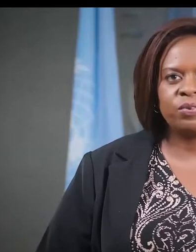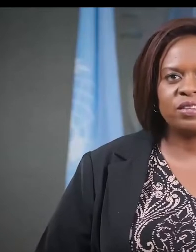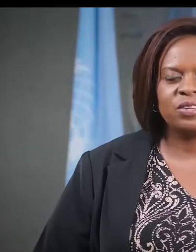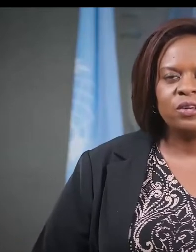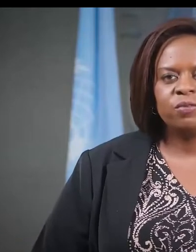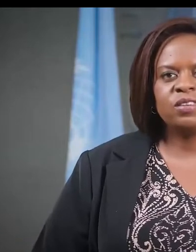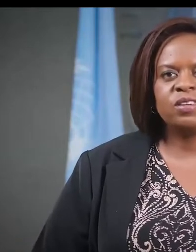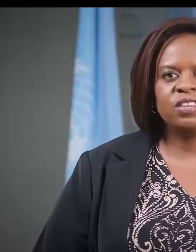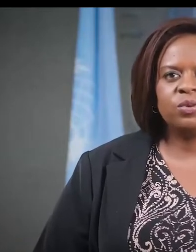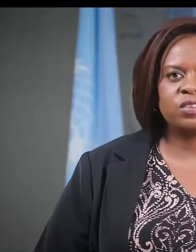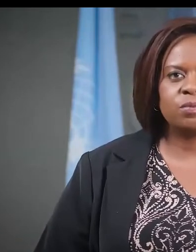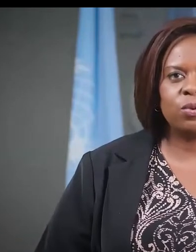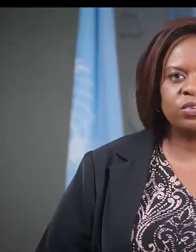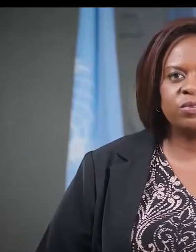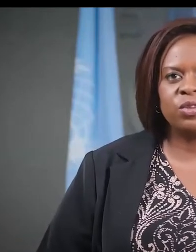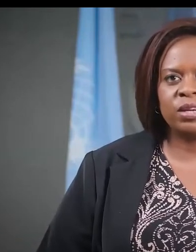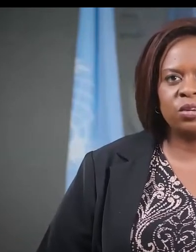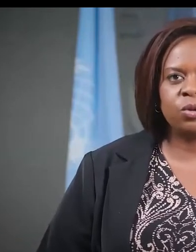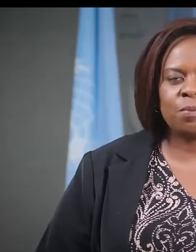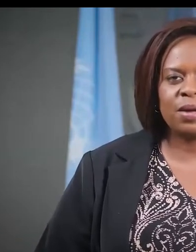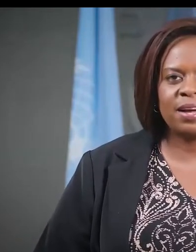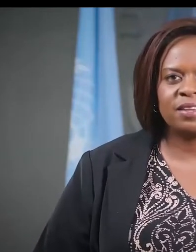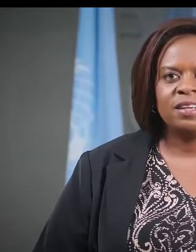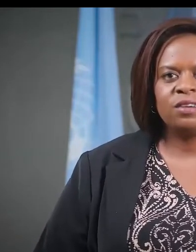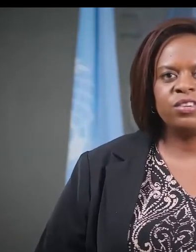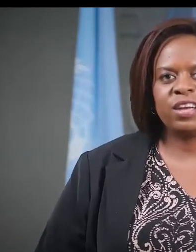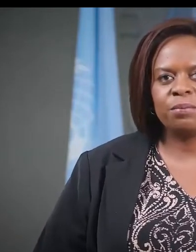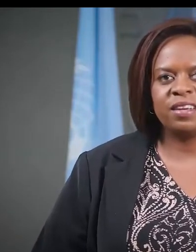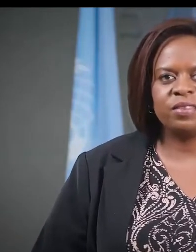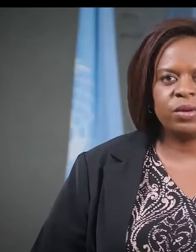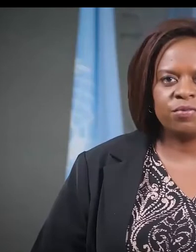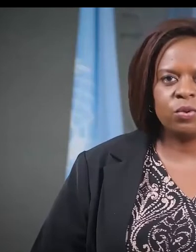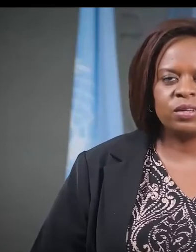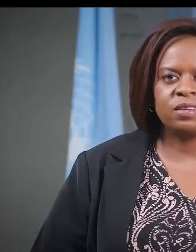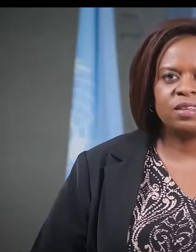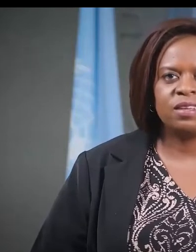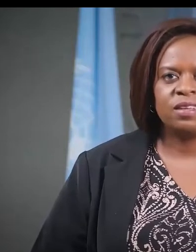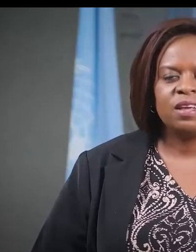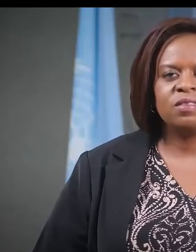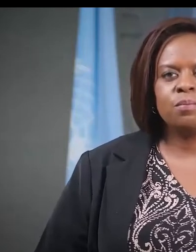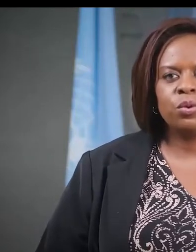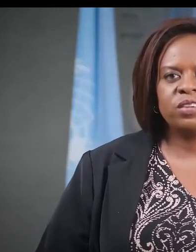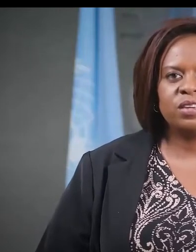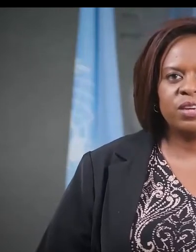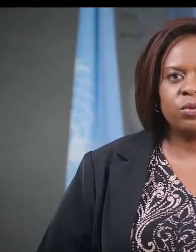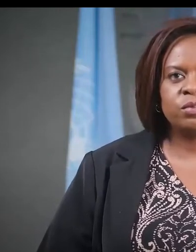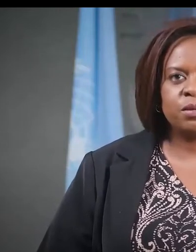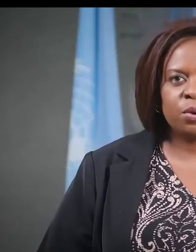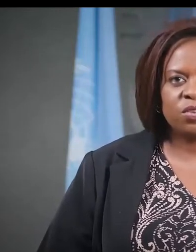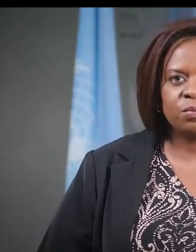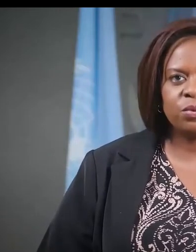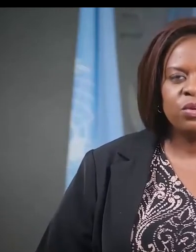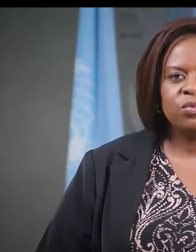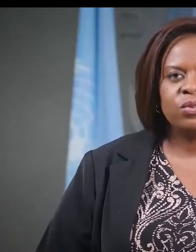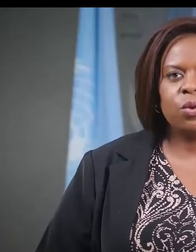Coordinator's Office for its continuous support of the UN Global Compact and for championing the way forward. This important convening was